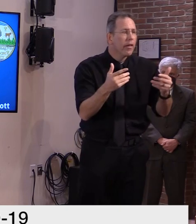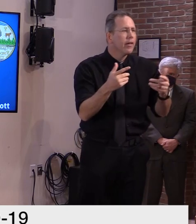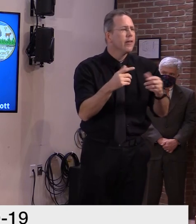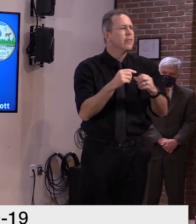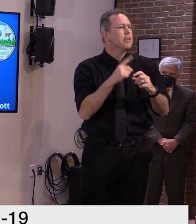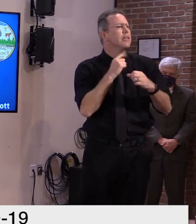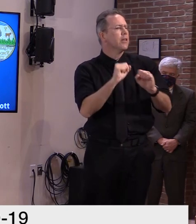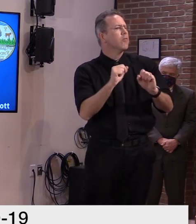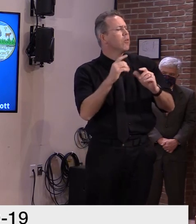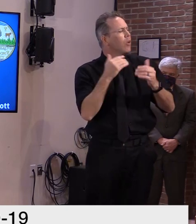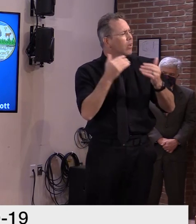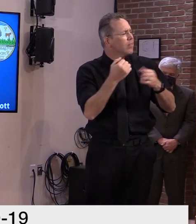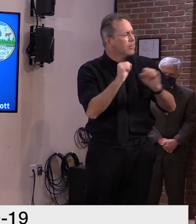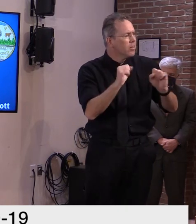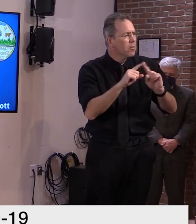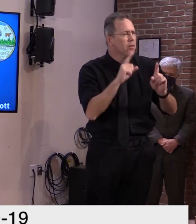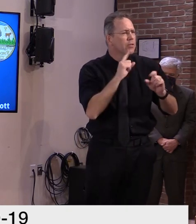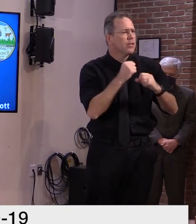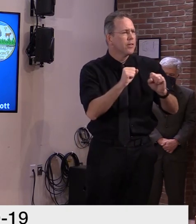in school.